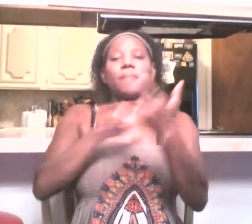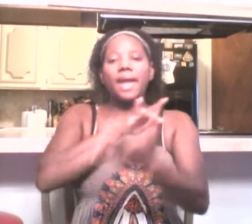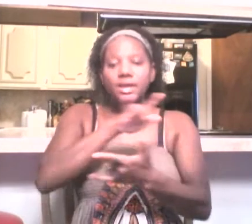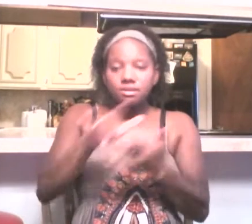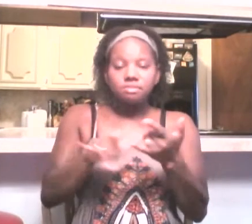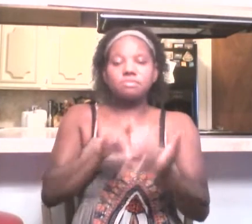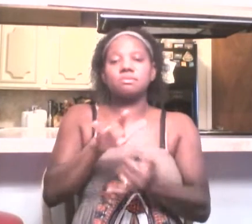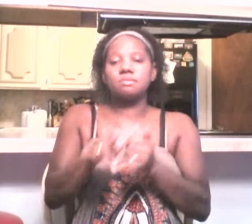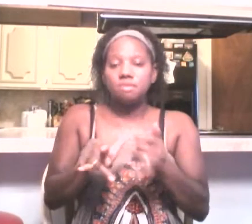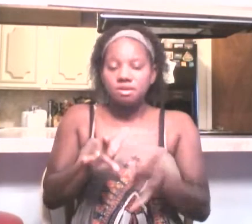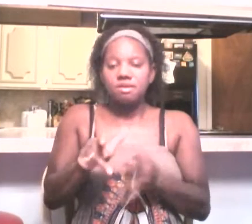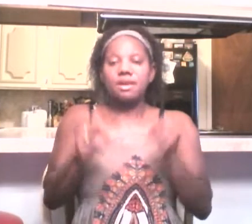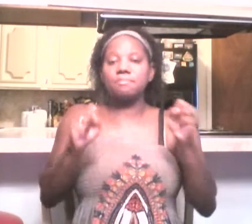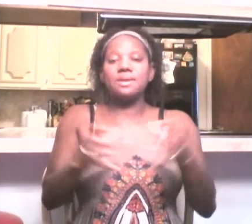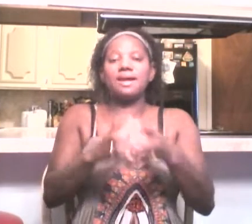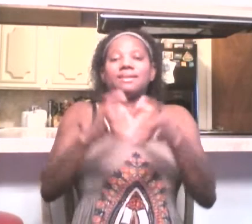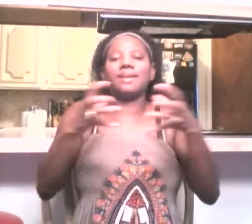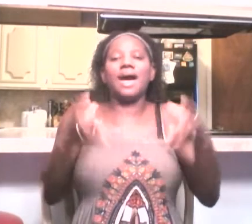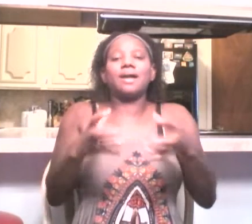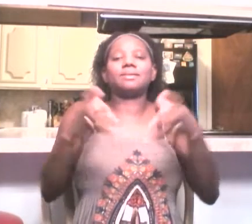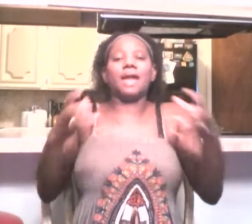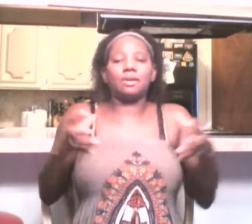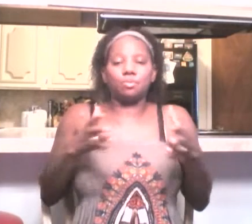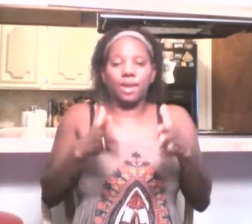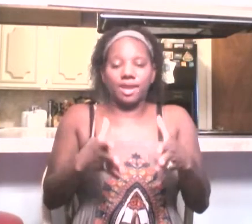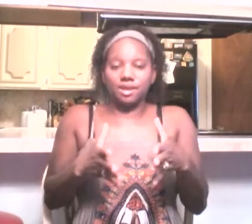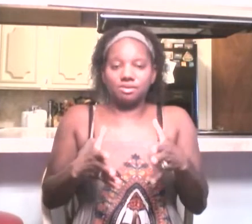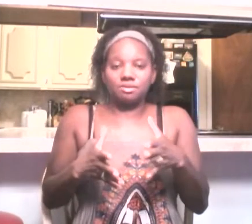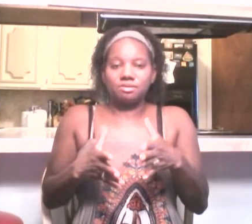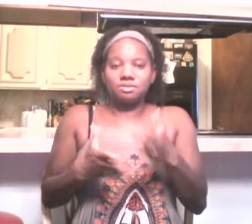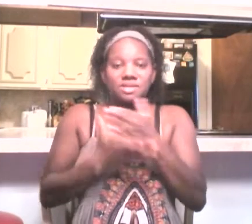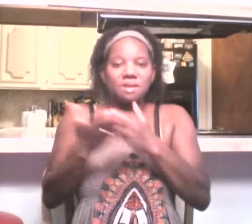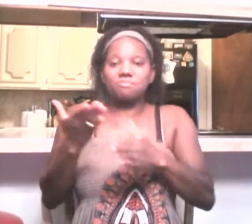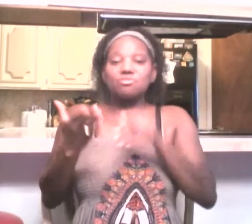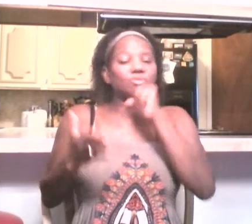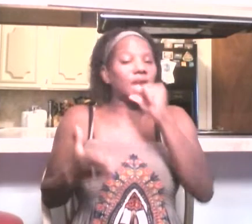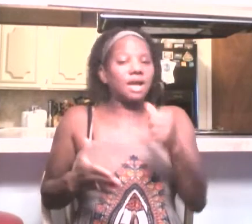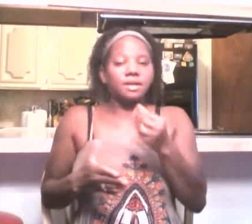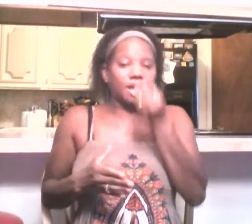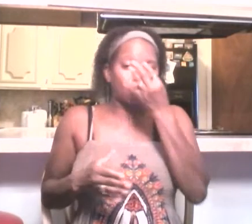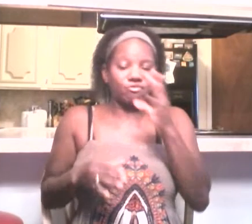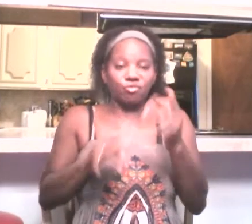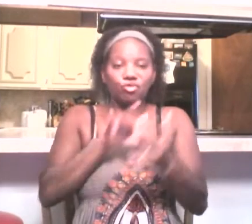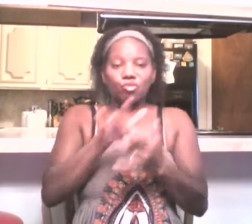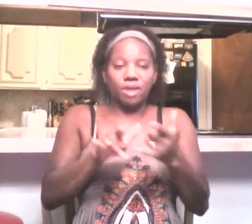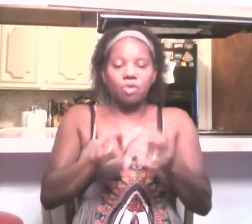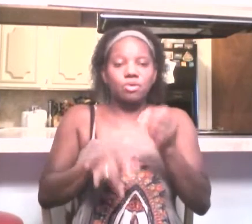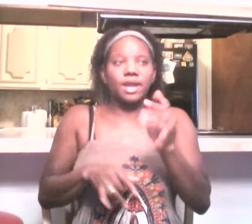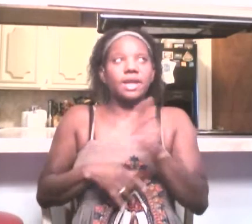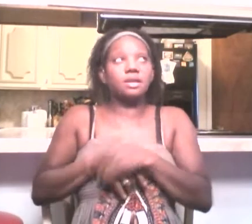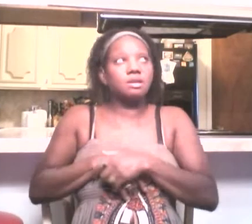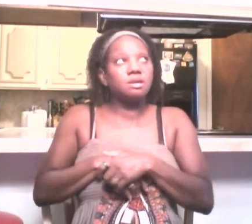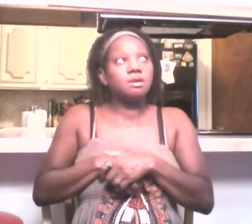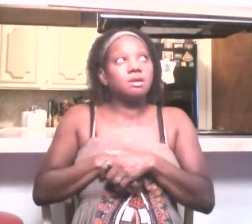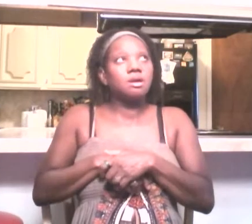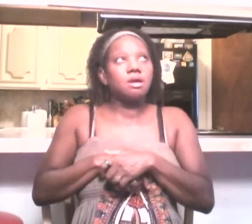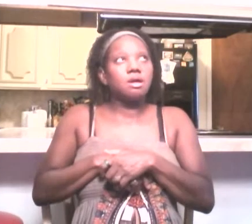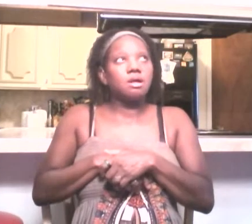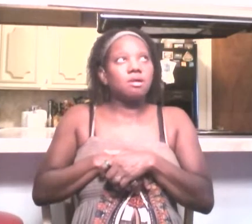Romance can be a lot of ways. Some do not care for romance, okay?